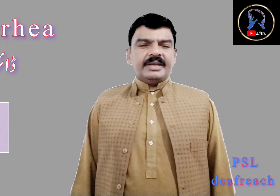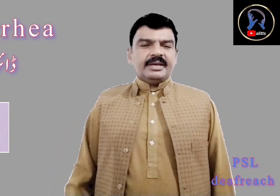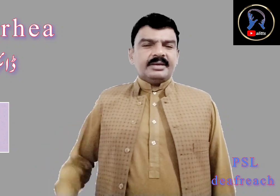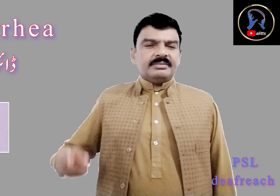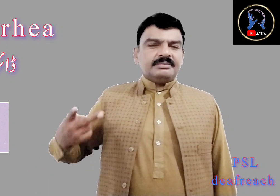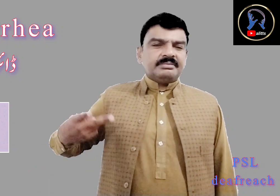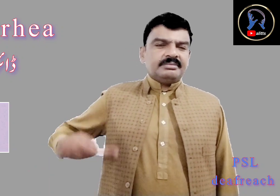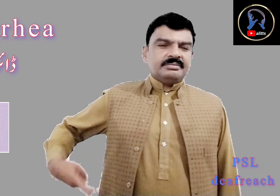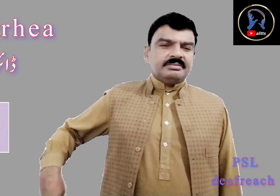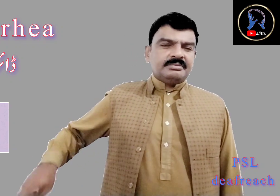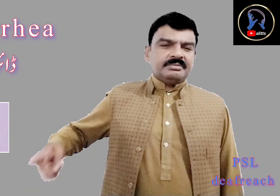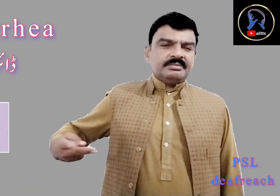diarrhea,